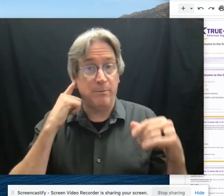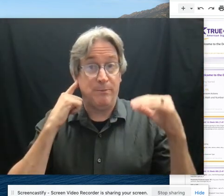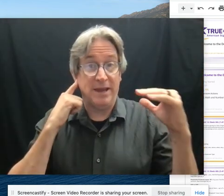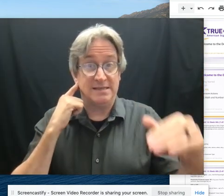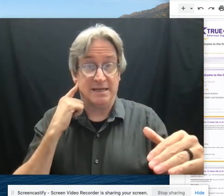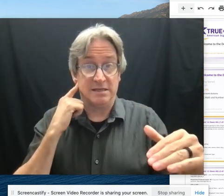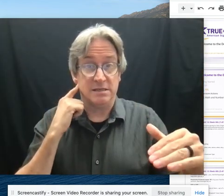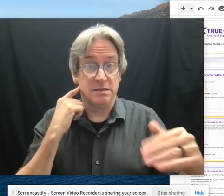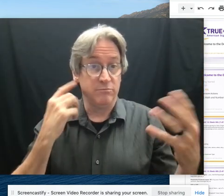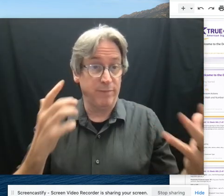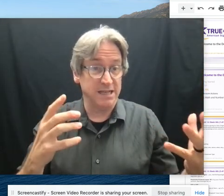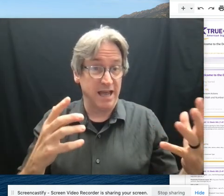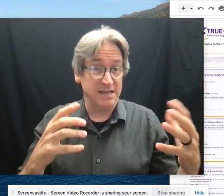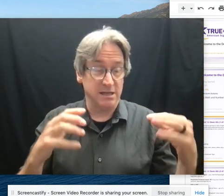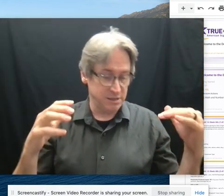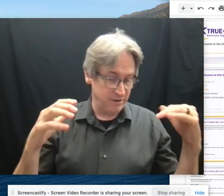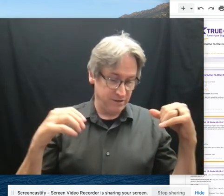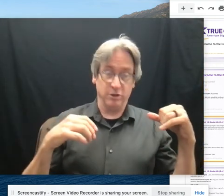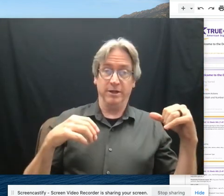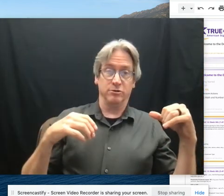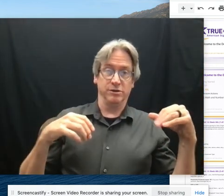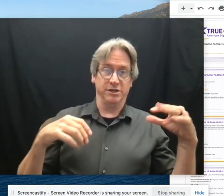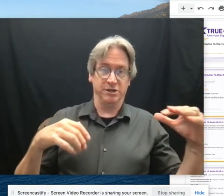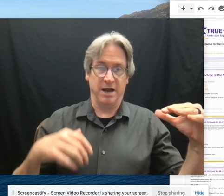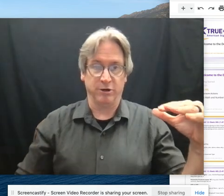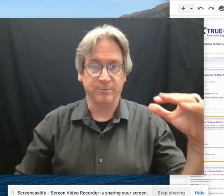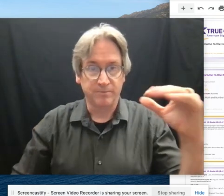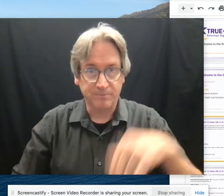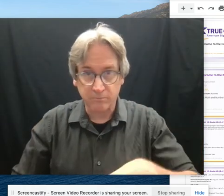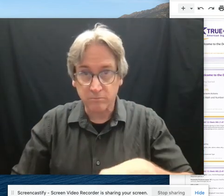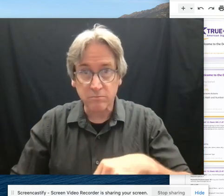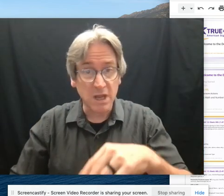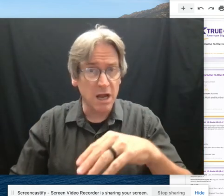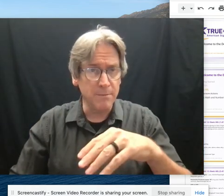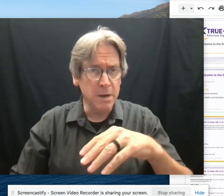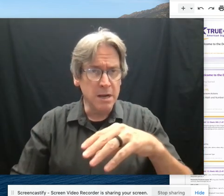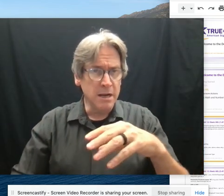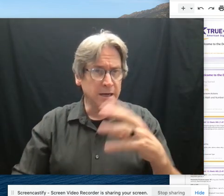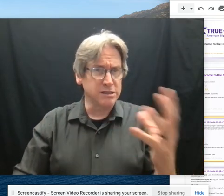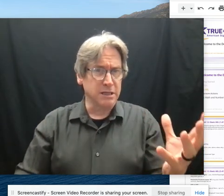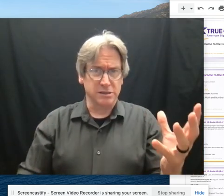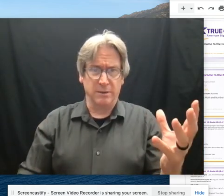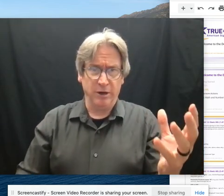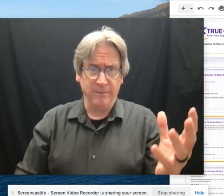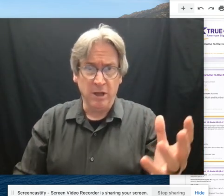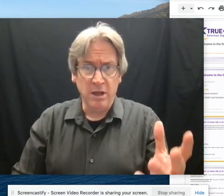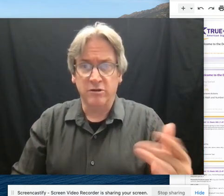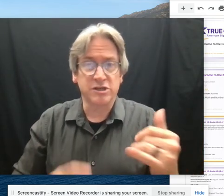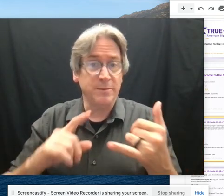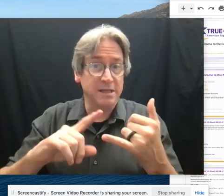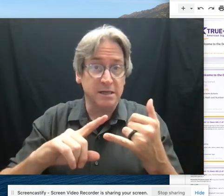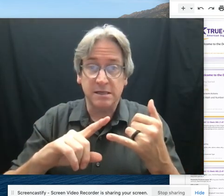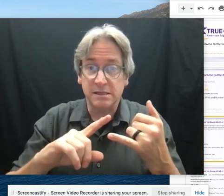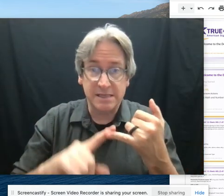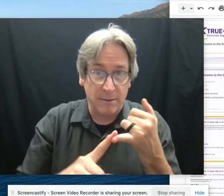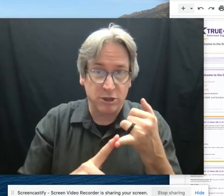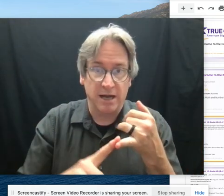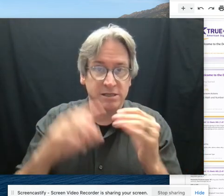the basic ASL stuff that's going to be introduced in this chapter. Here's a little summary. There's going to be